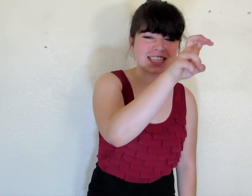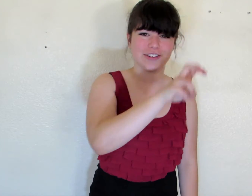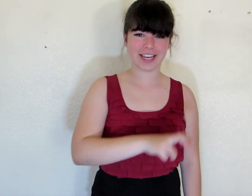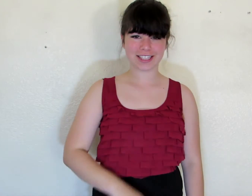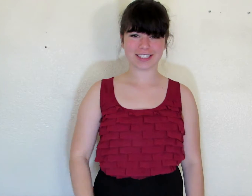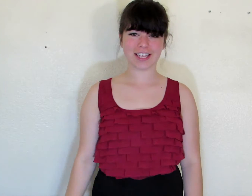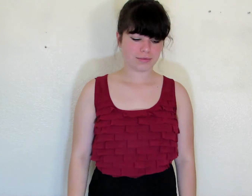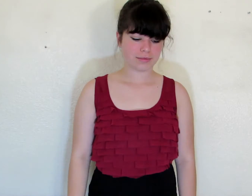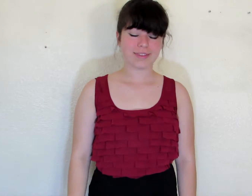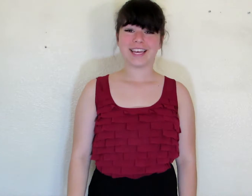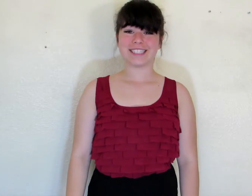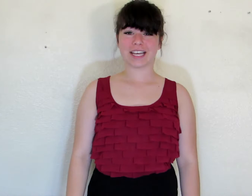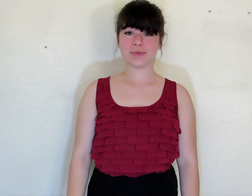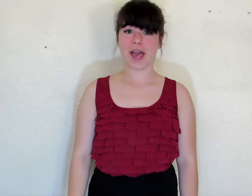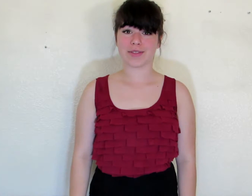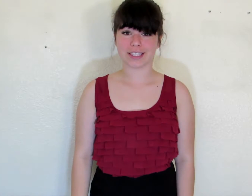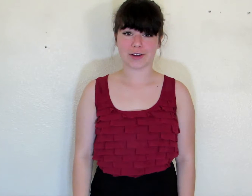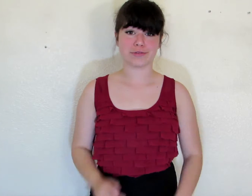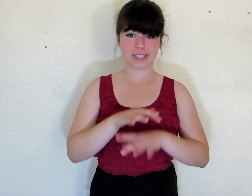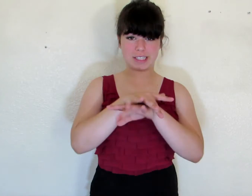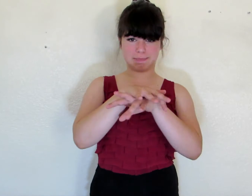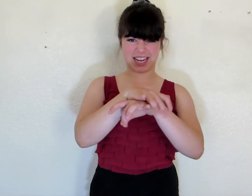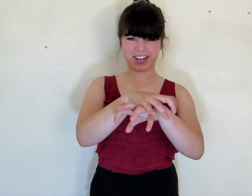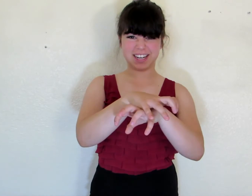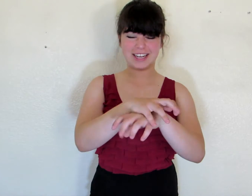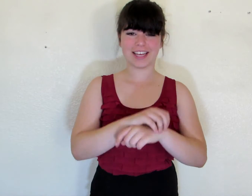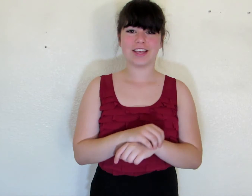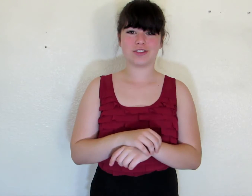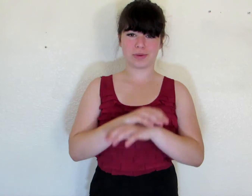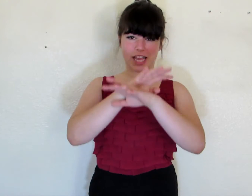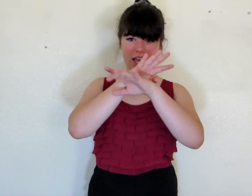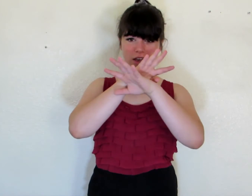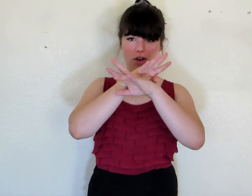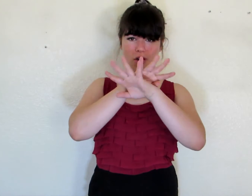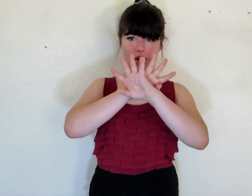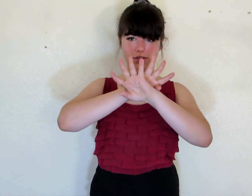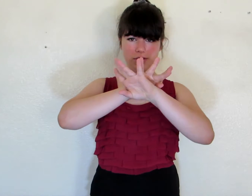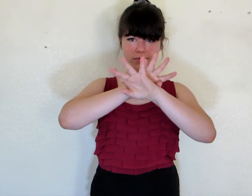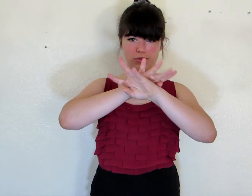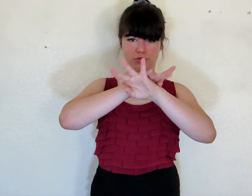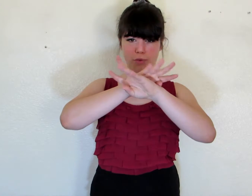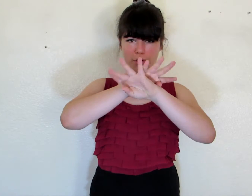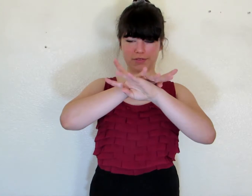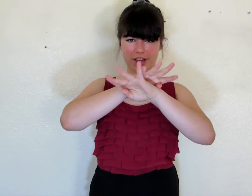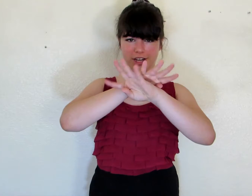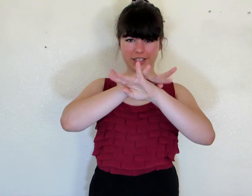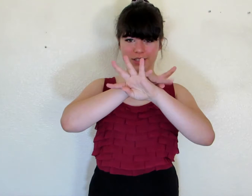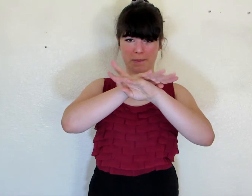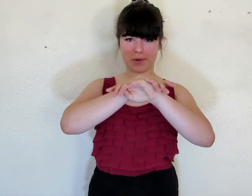slithering. Next we have the sign for spider. So you'll be taking your 4 fingers on both